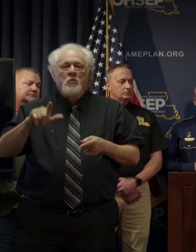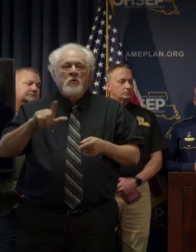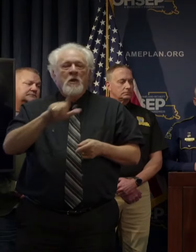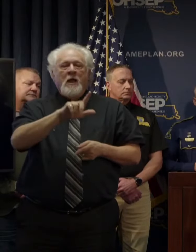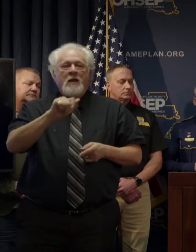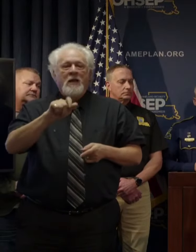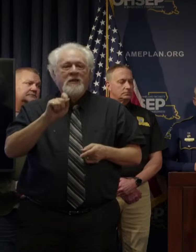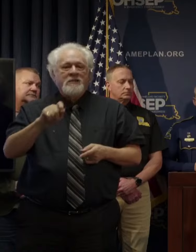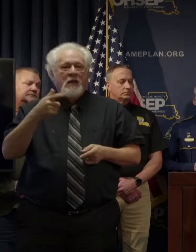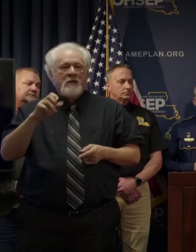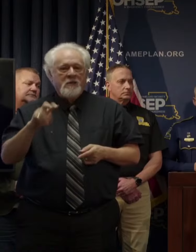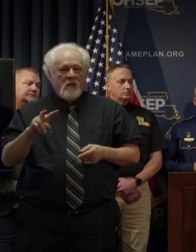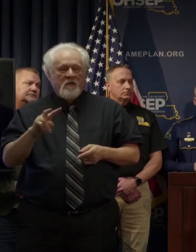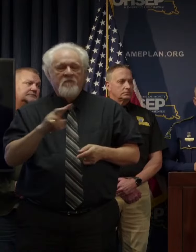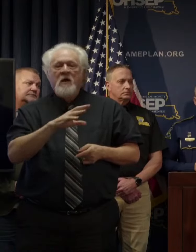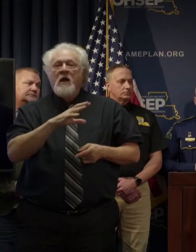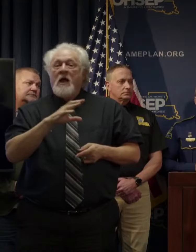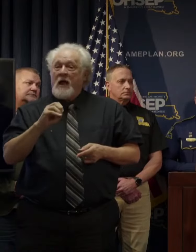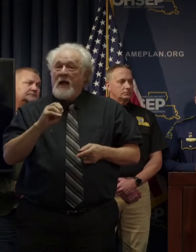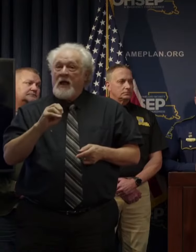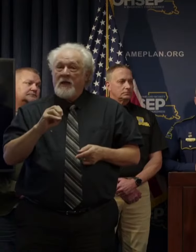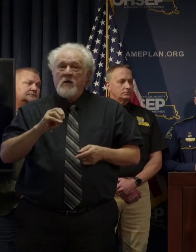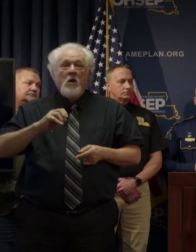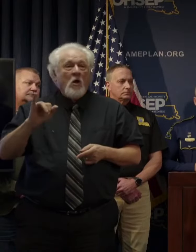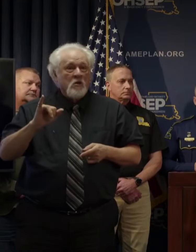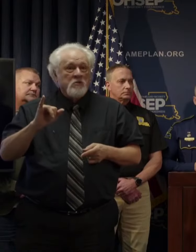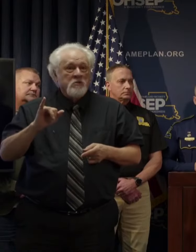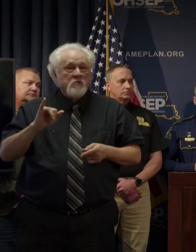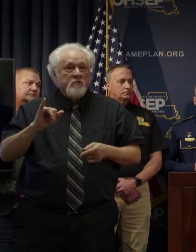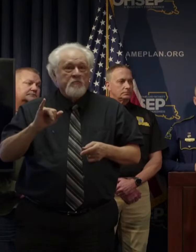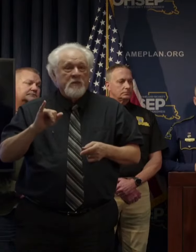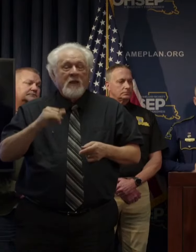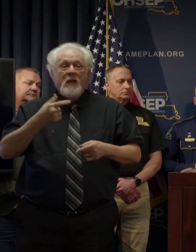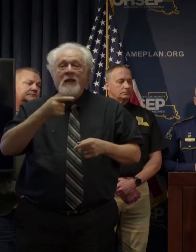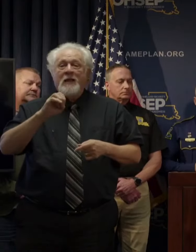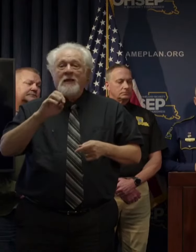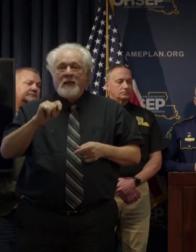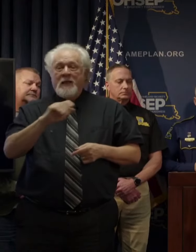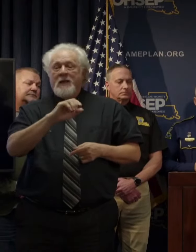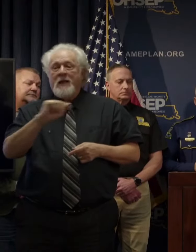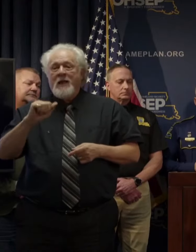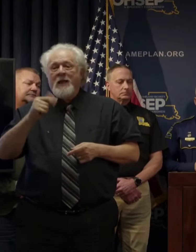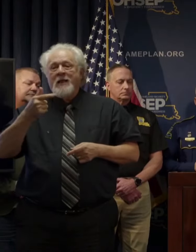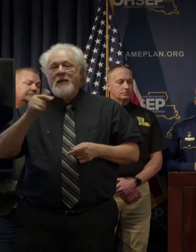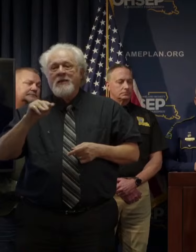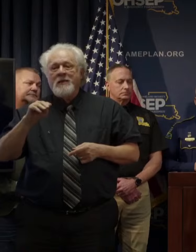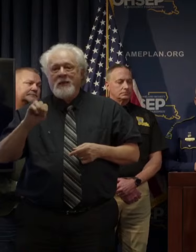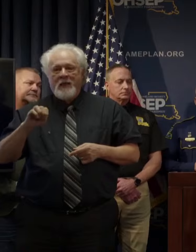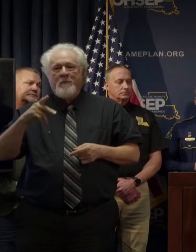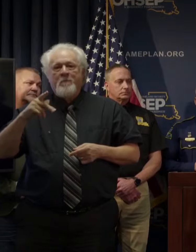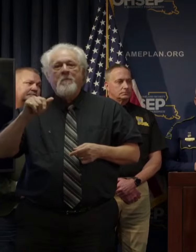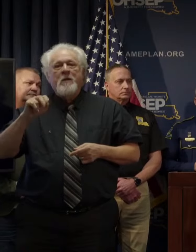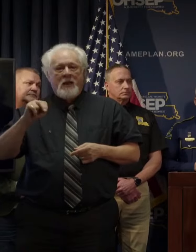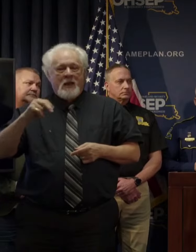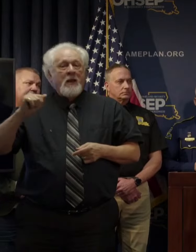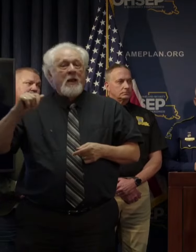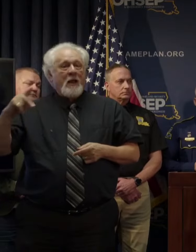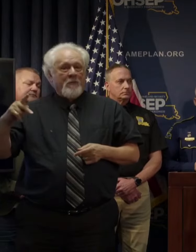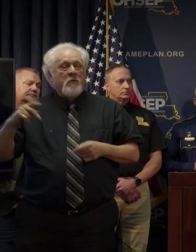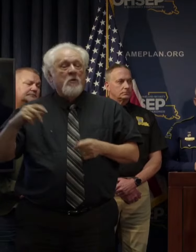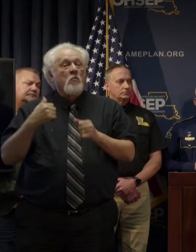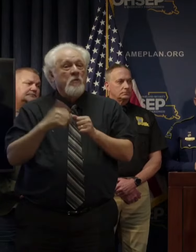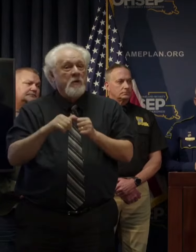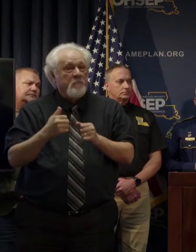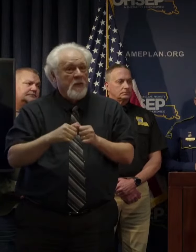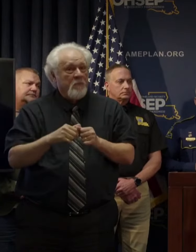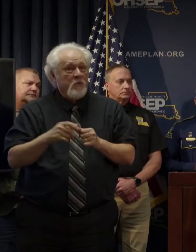virtual.la.gov. And this information can also be found on Get a Game Plan app. Now look, remember,